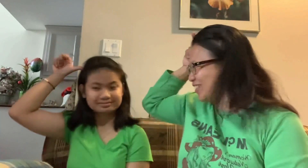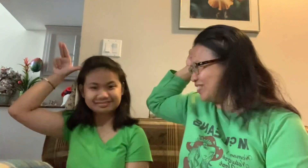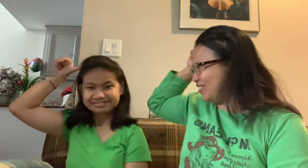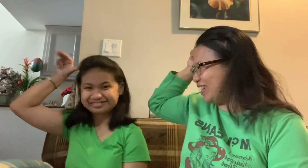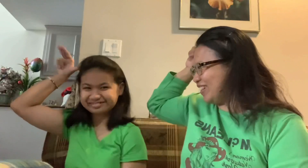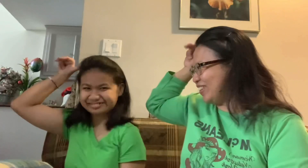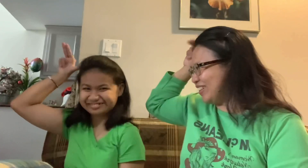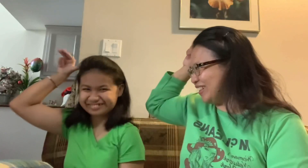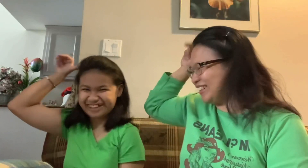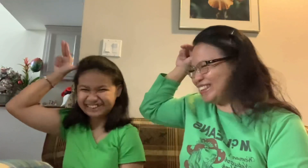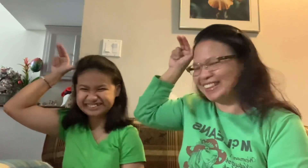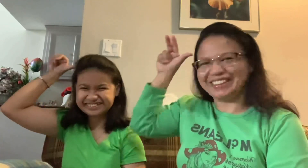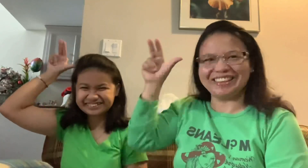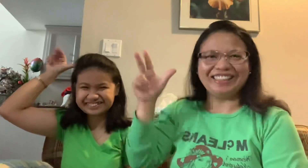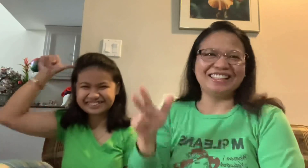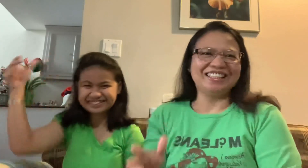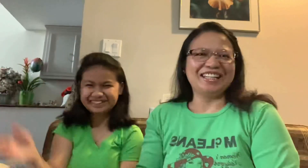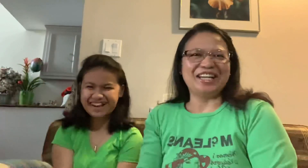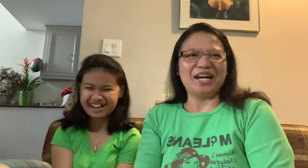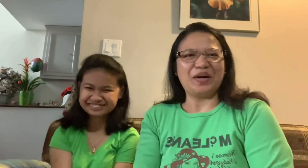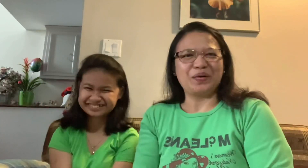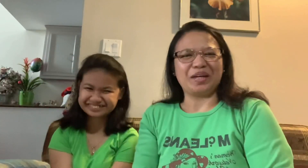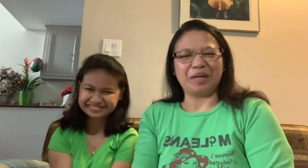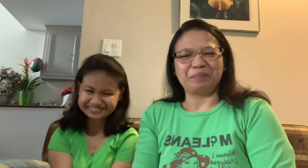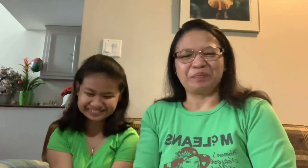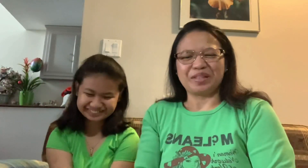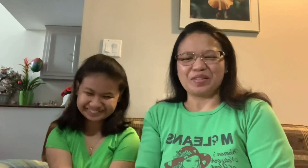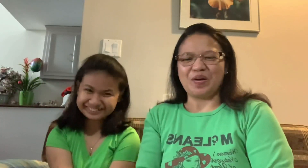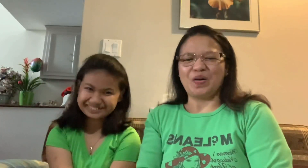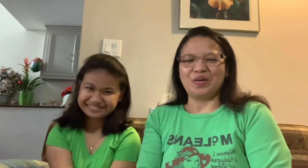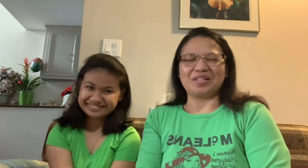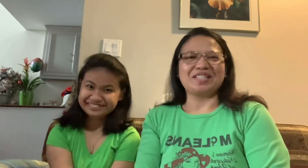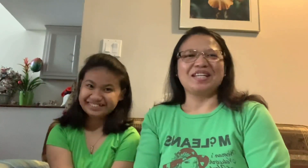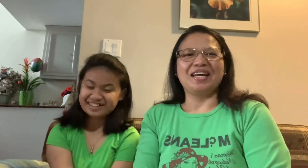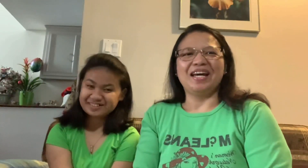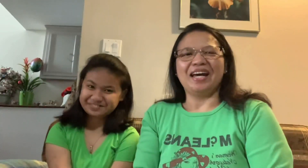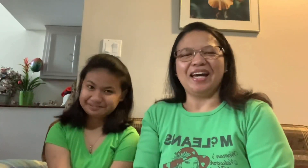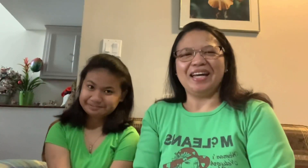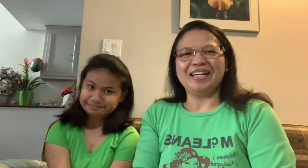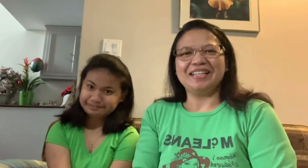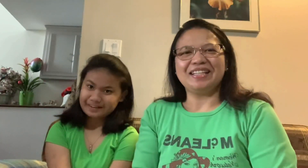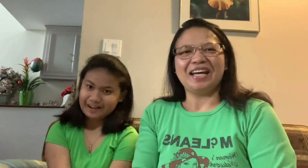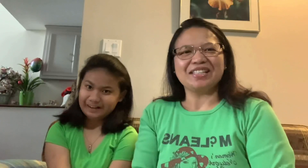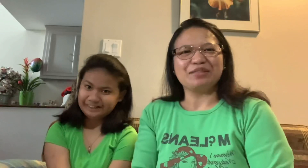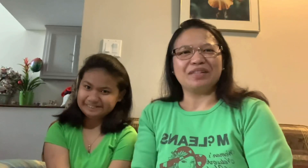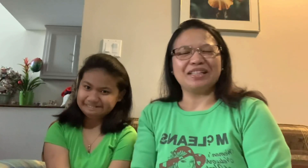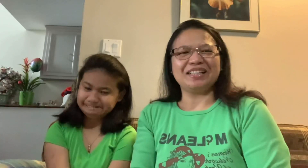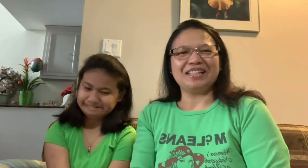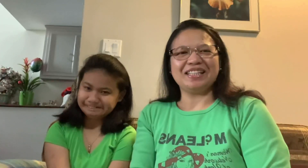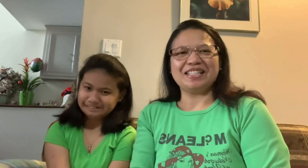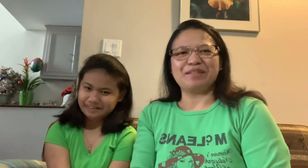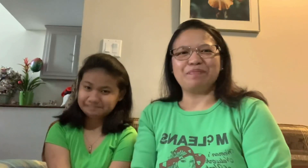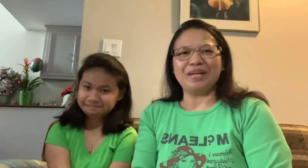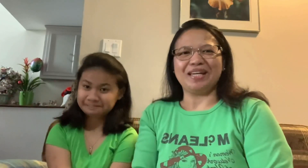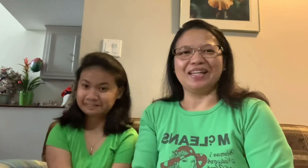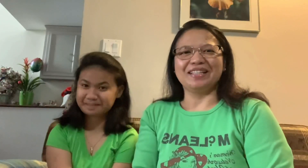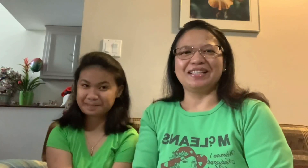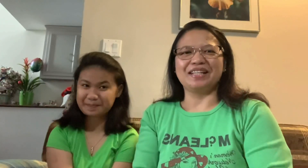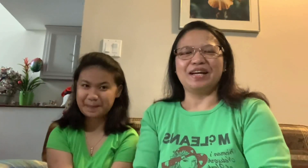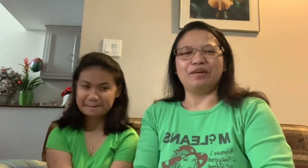my horse. Okay, so horse. And the next one is pig. When we